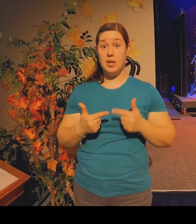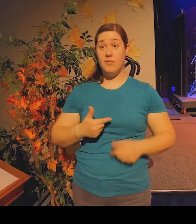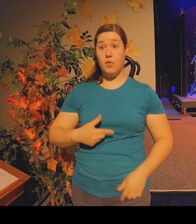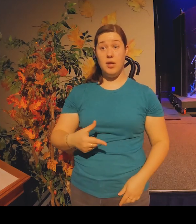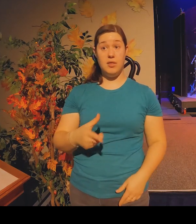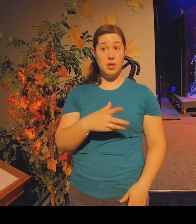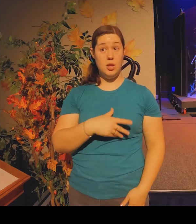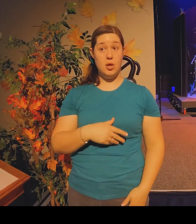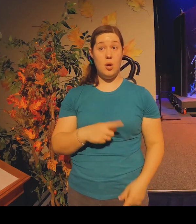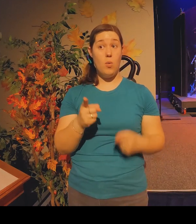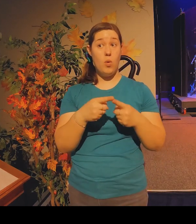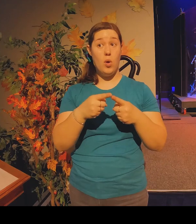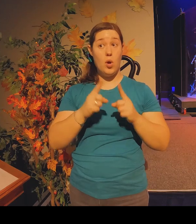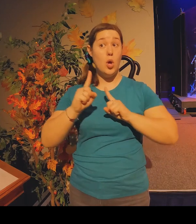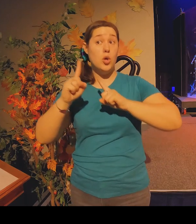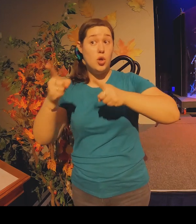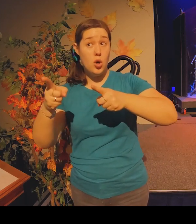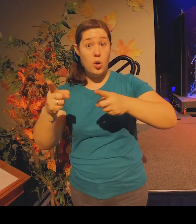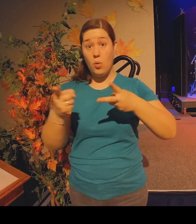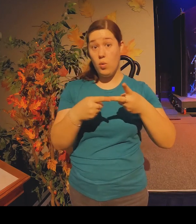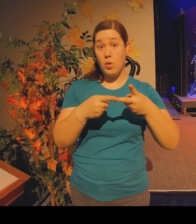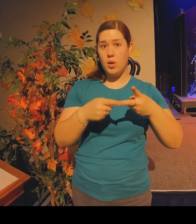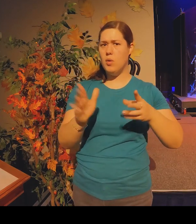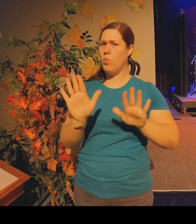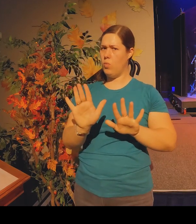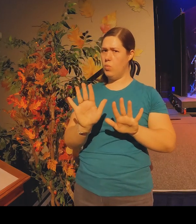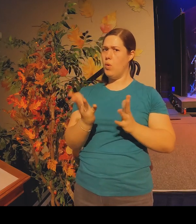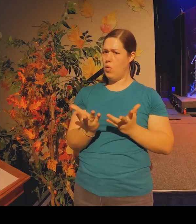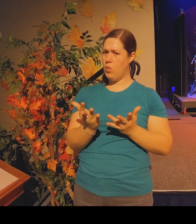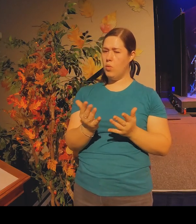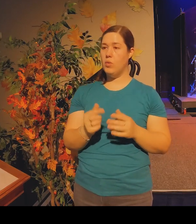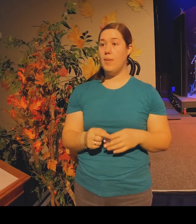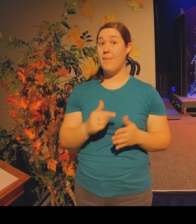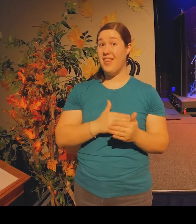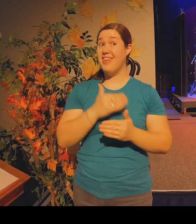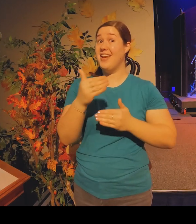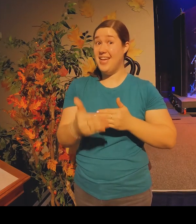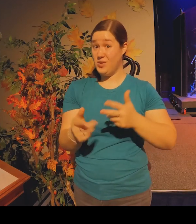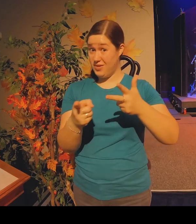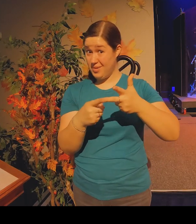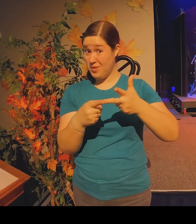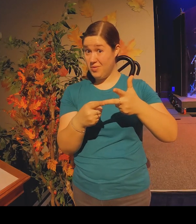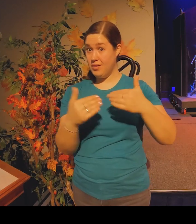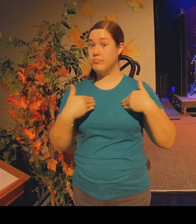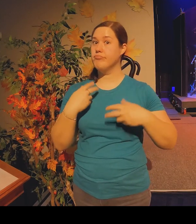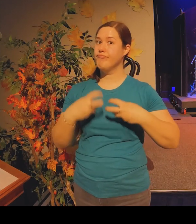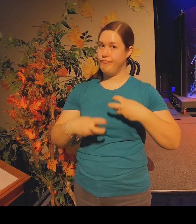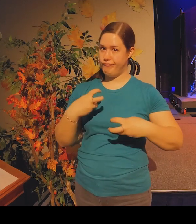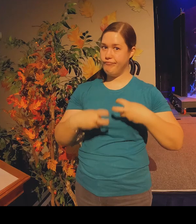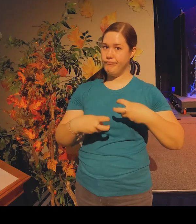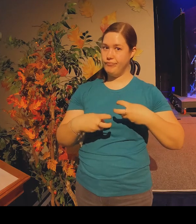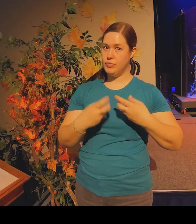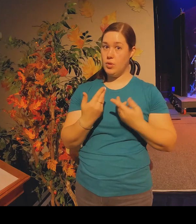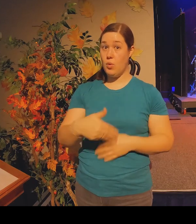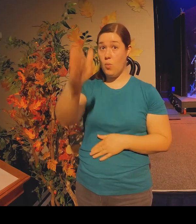woe, but it's the next one we have many problems with. And that's when God says,